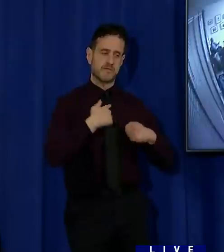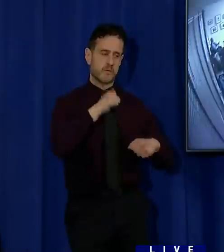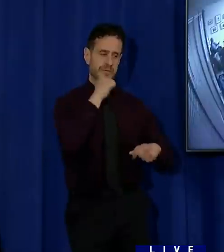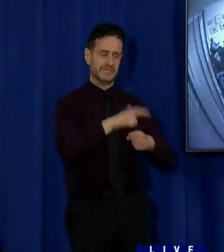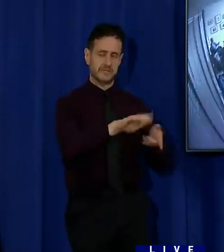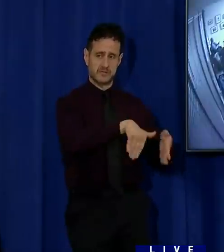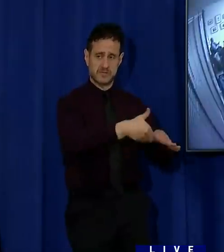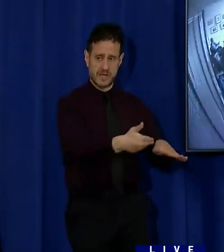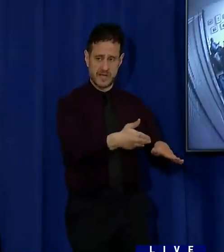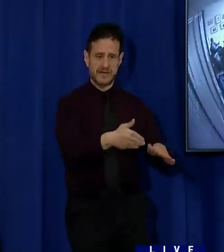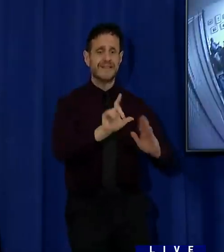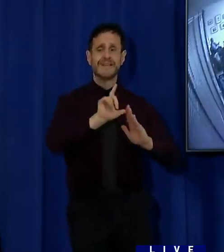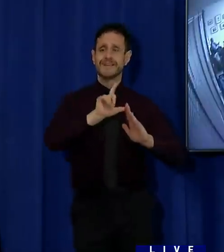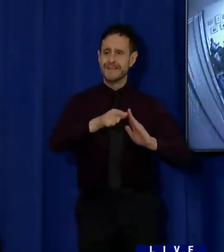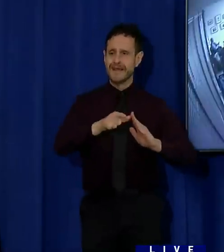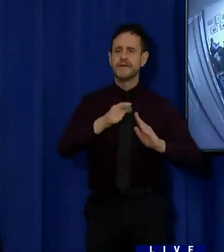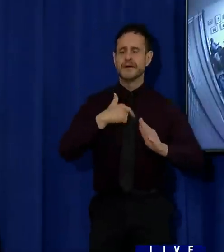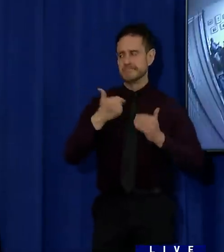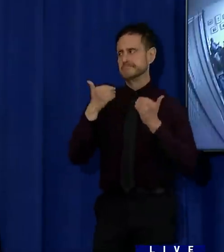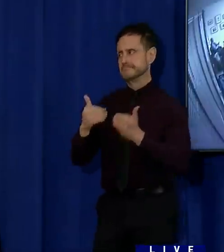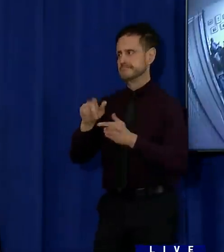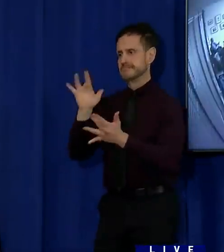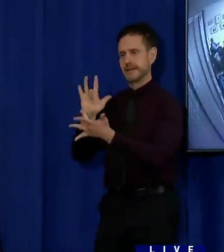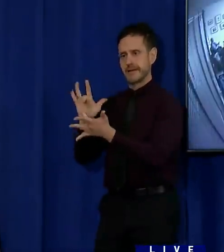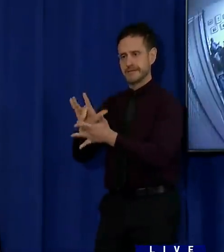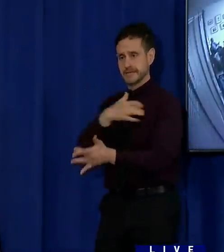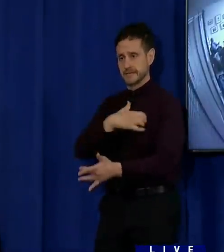But notwithstanding the delay,